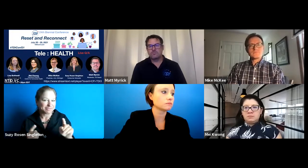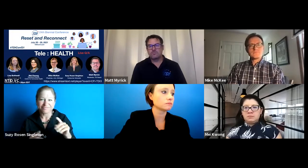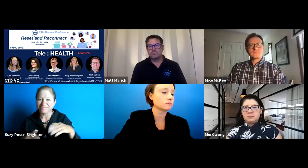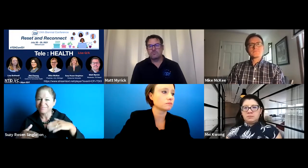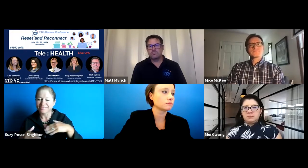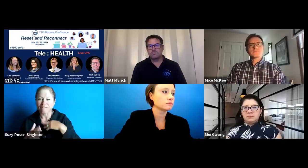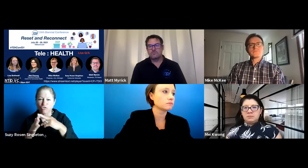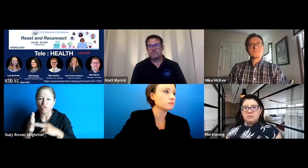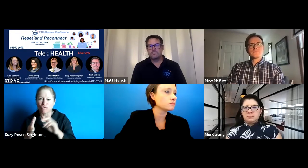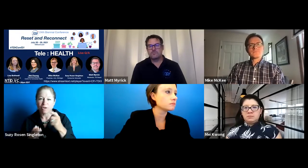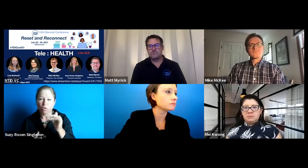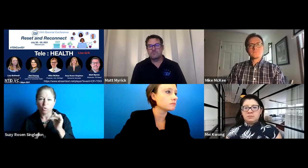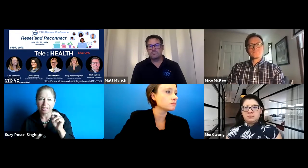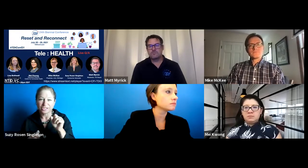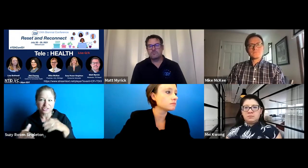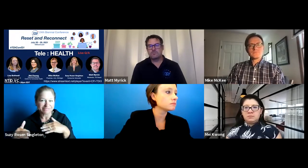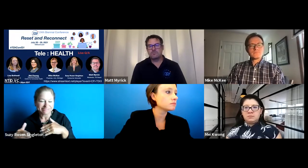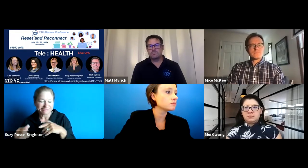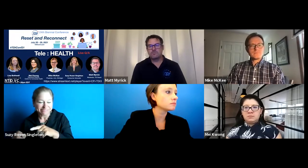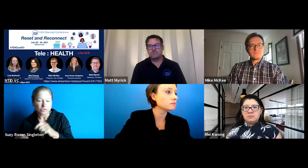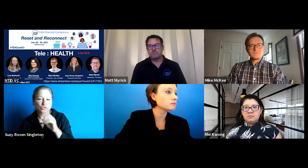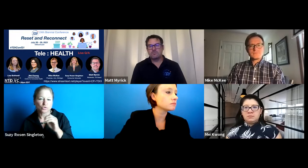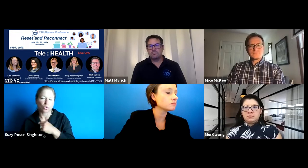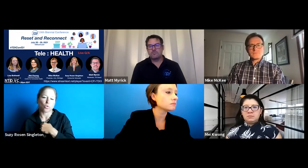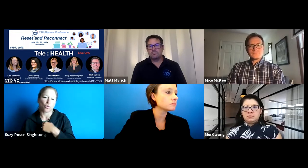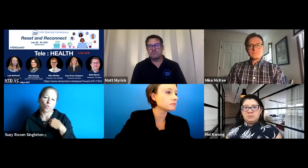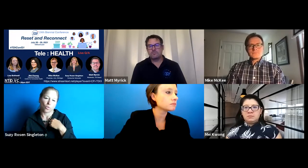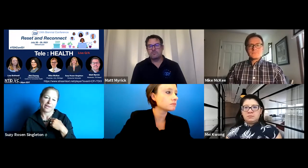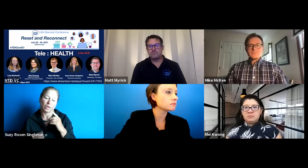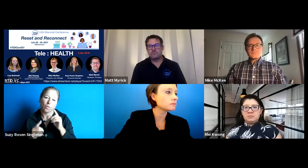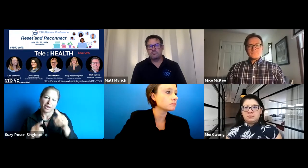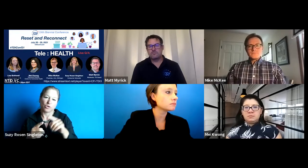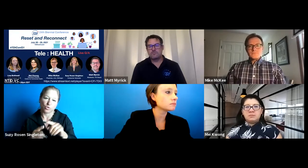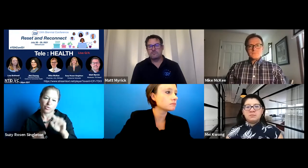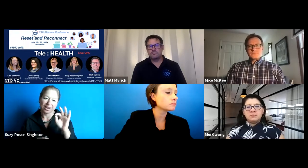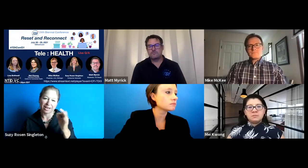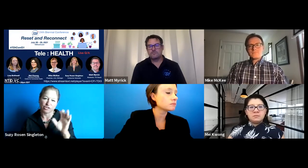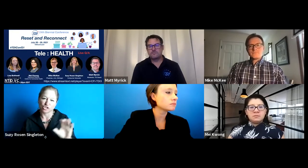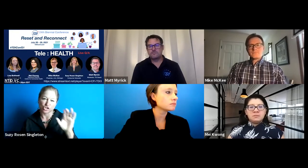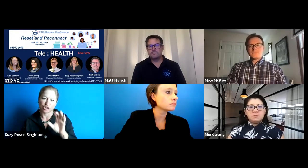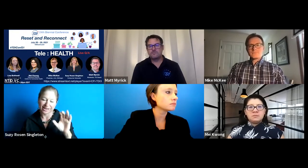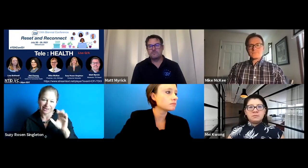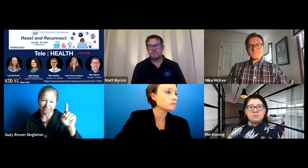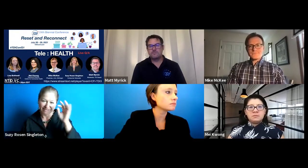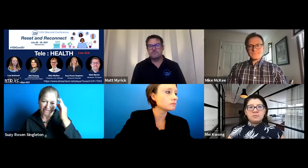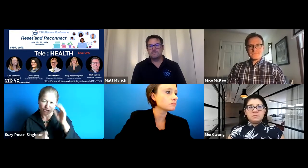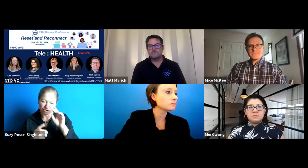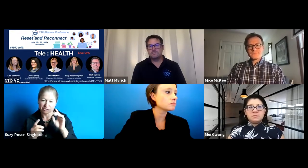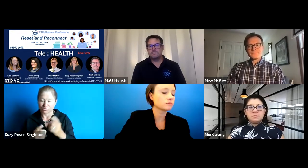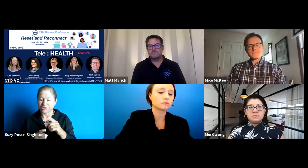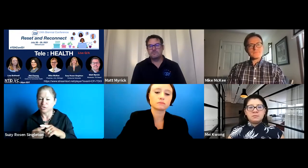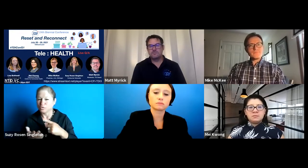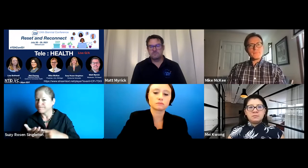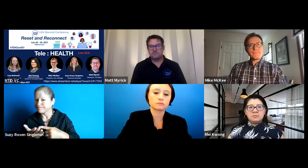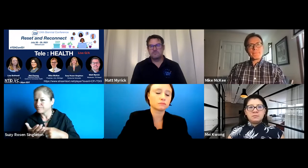'91. But there were not regulations yet promulgated on that. So we ended up going to the